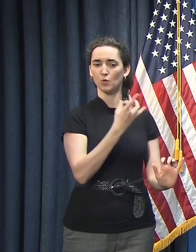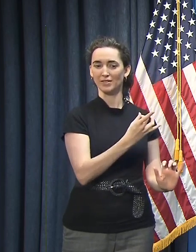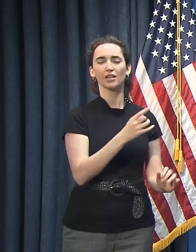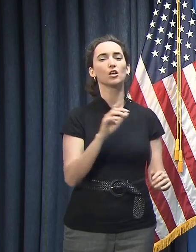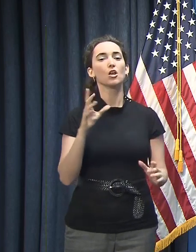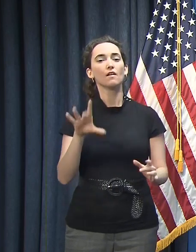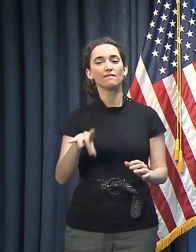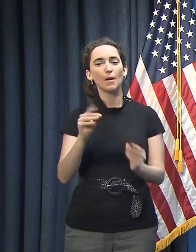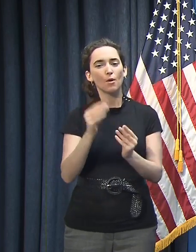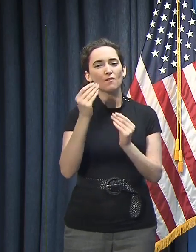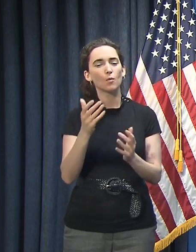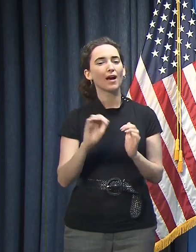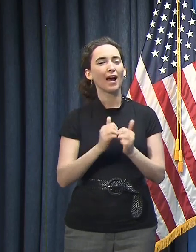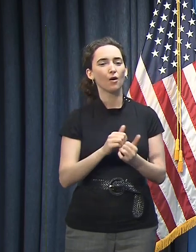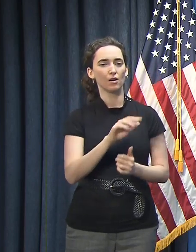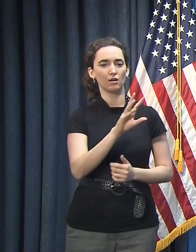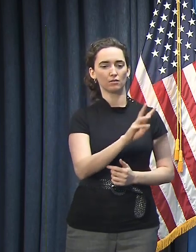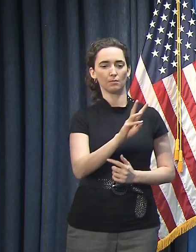ldh.la.gov.